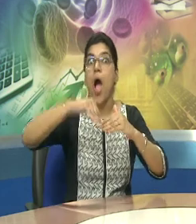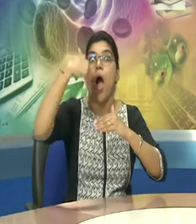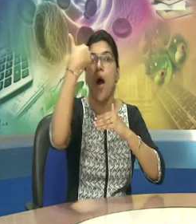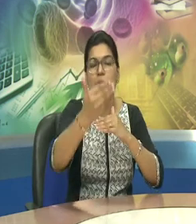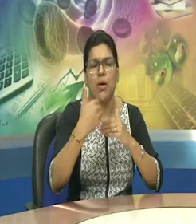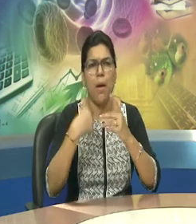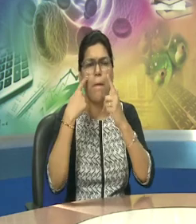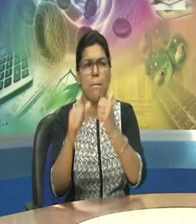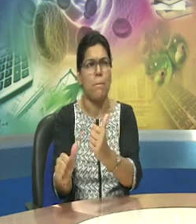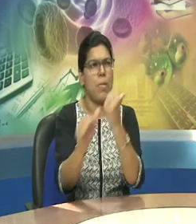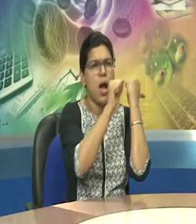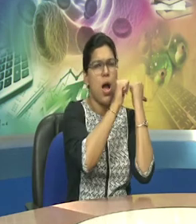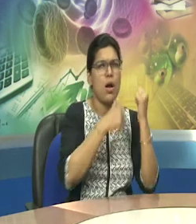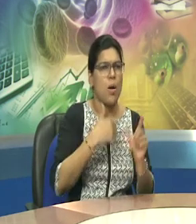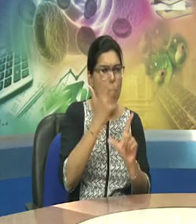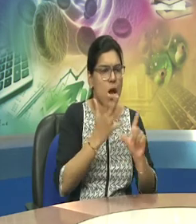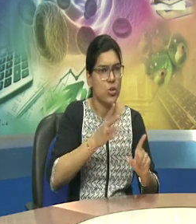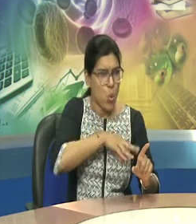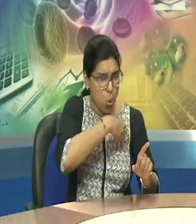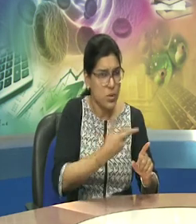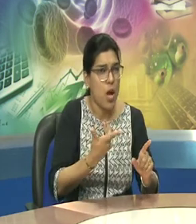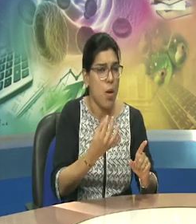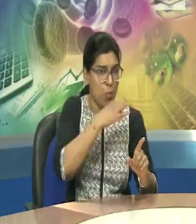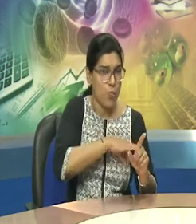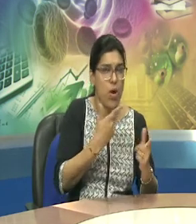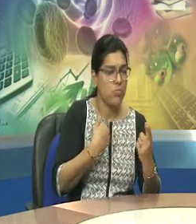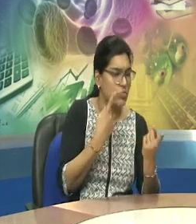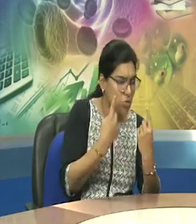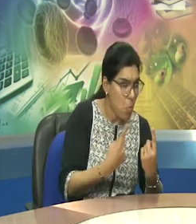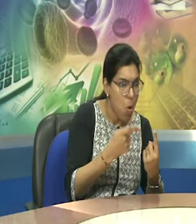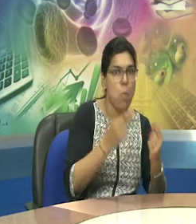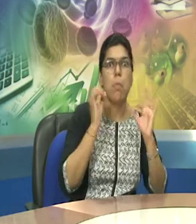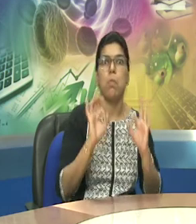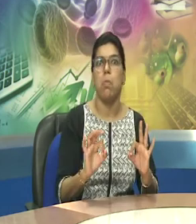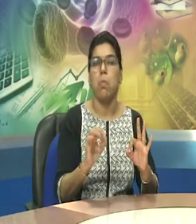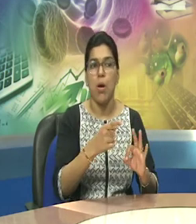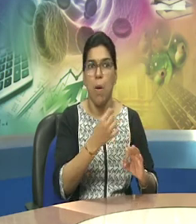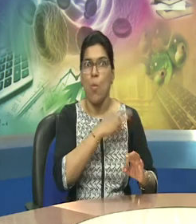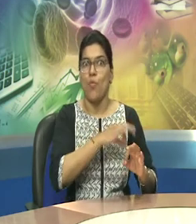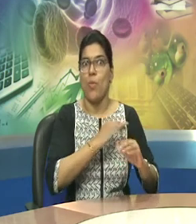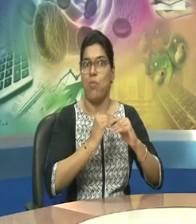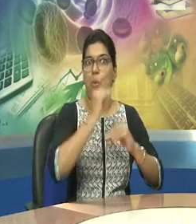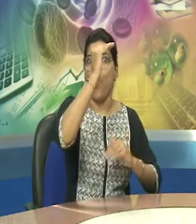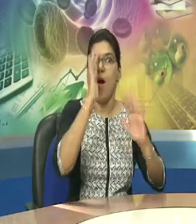another higher goal for its proper growth and